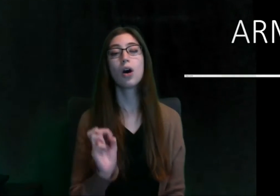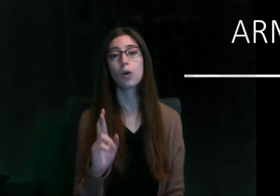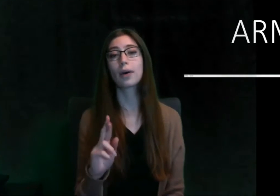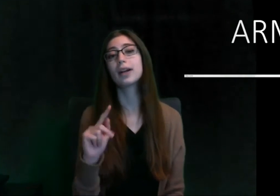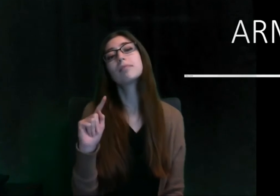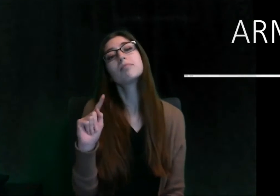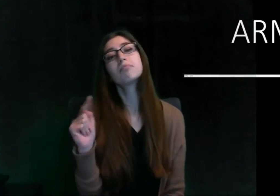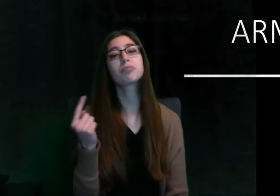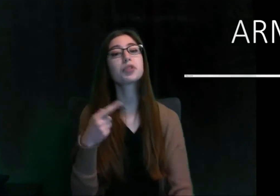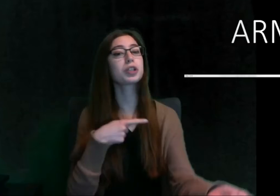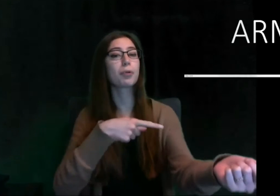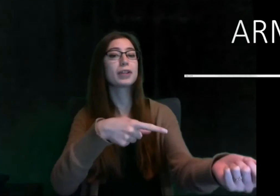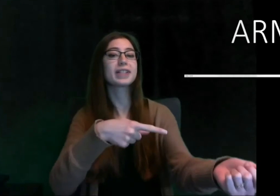Or just pointing.